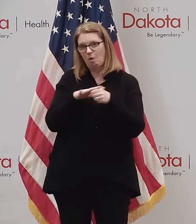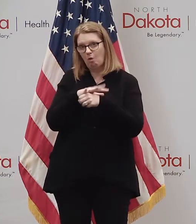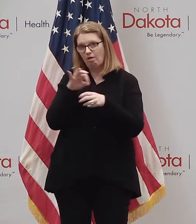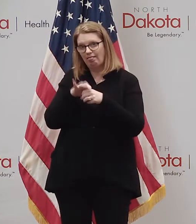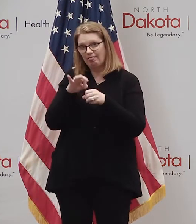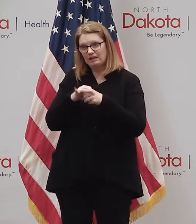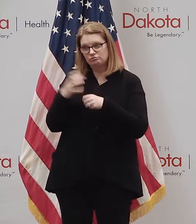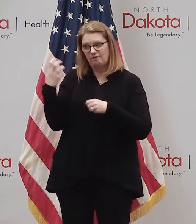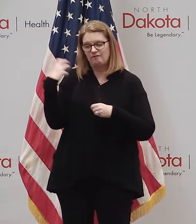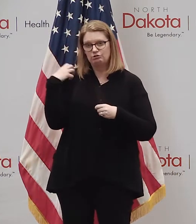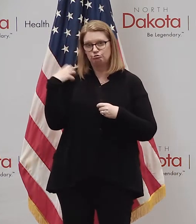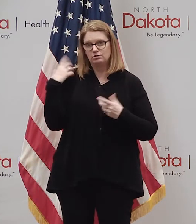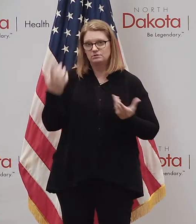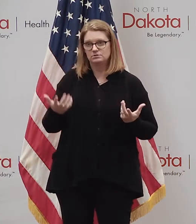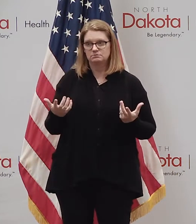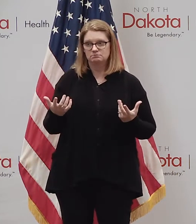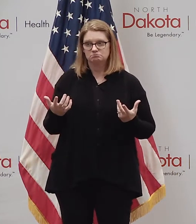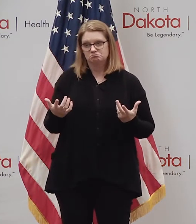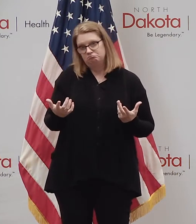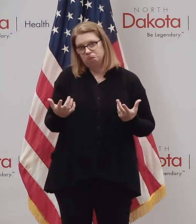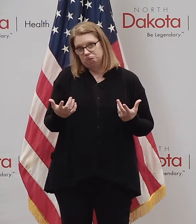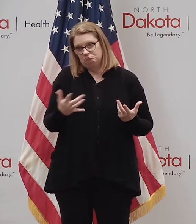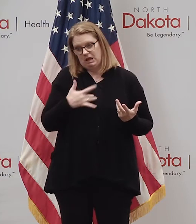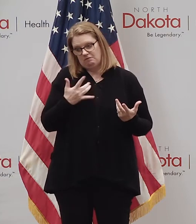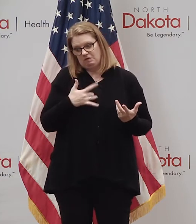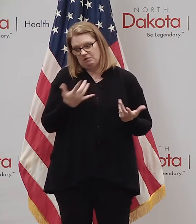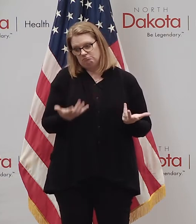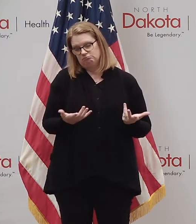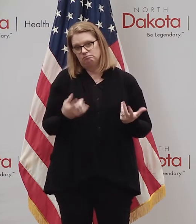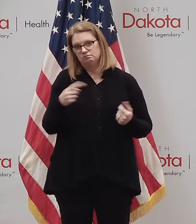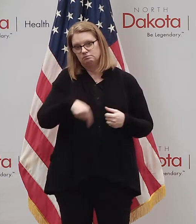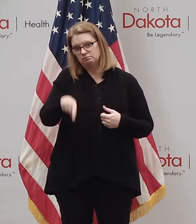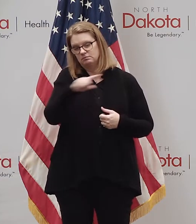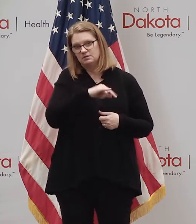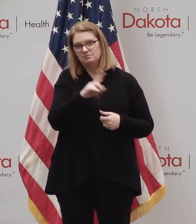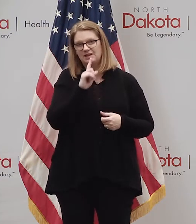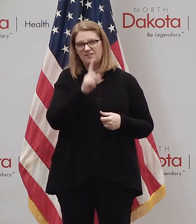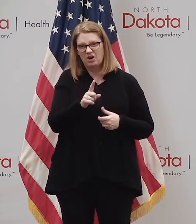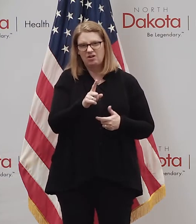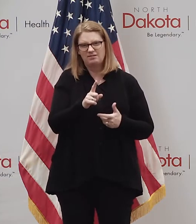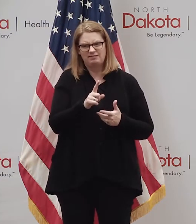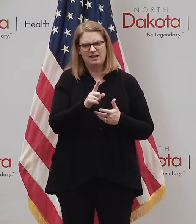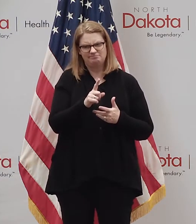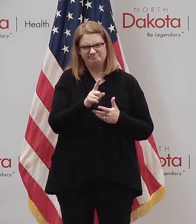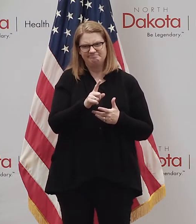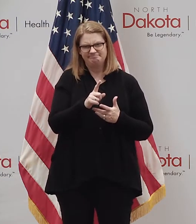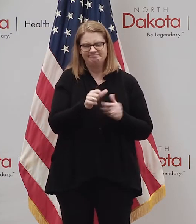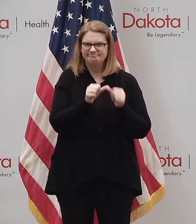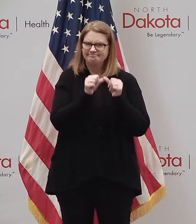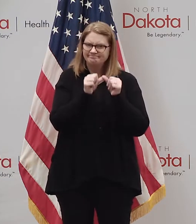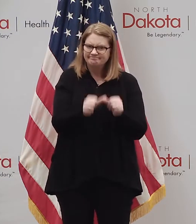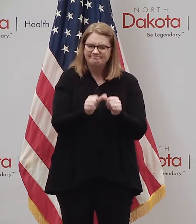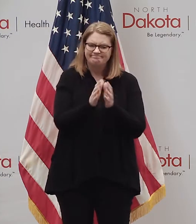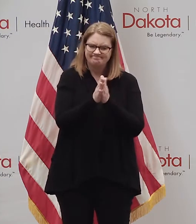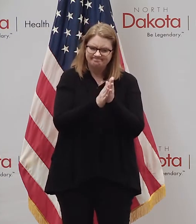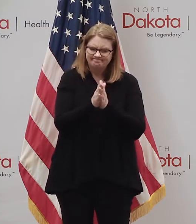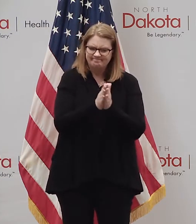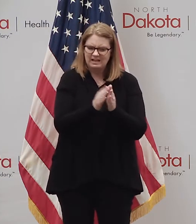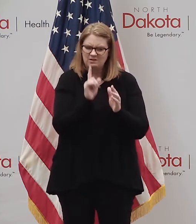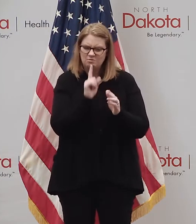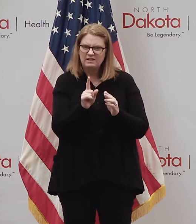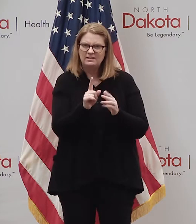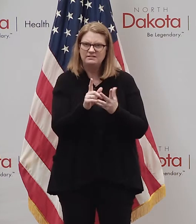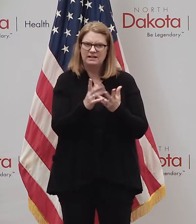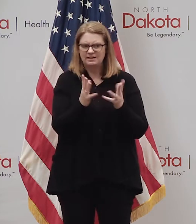counties. I have a good degree of confidence that everybody's making sure that we're hitting the target of getting ballots